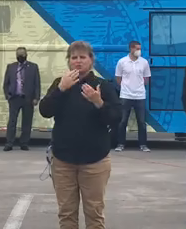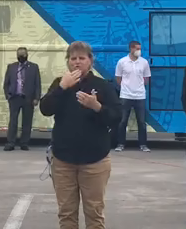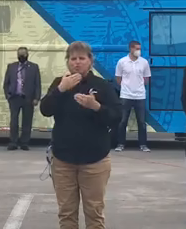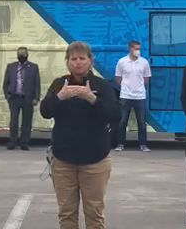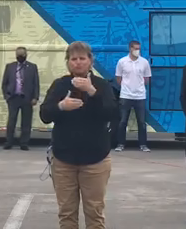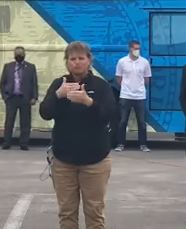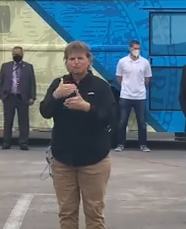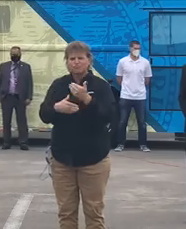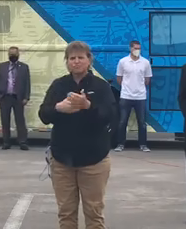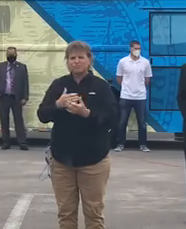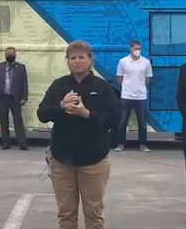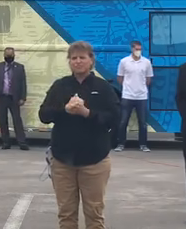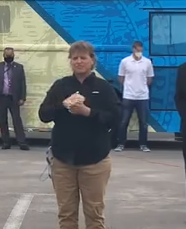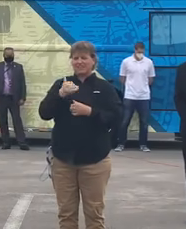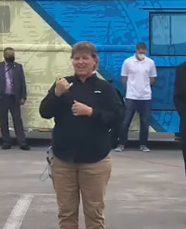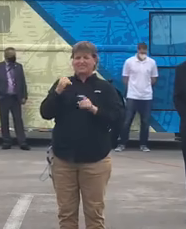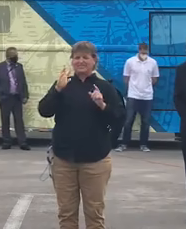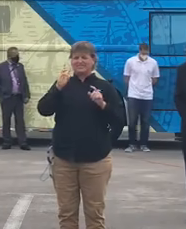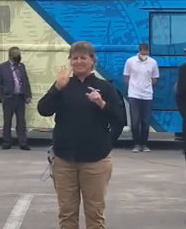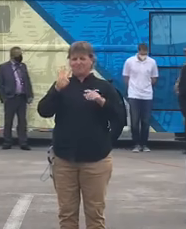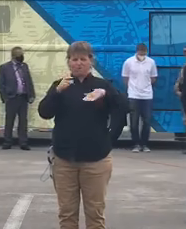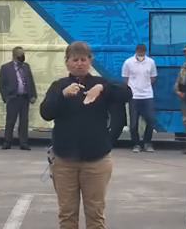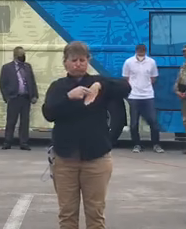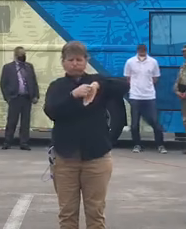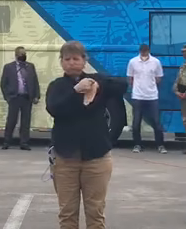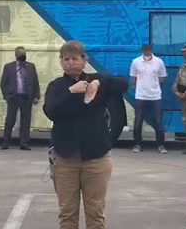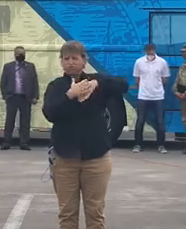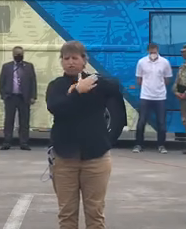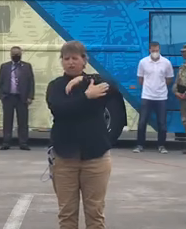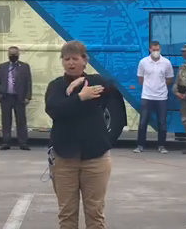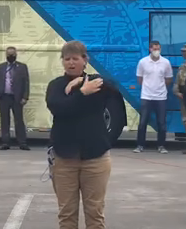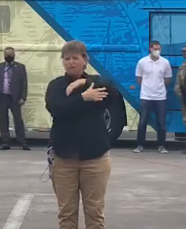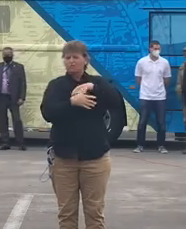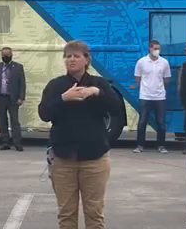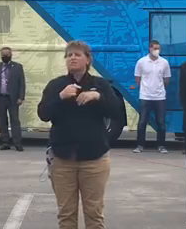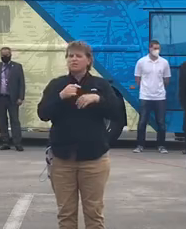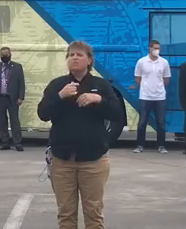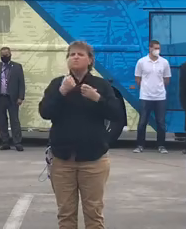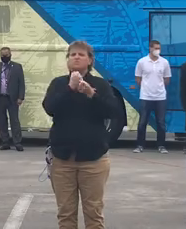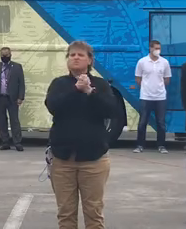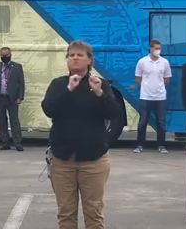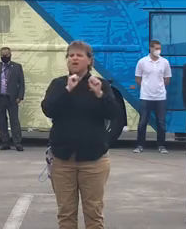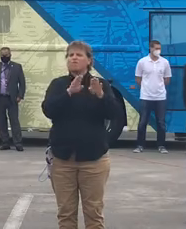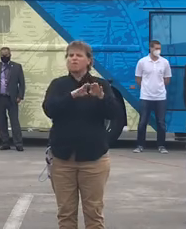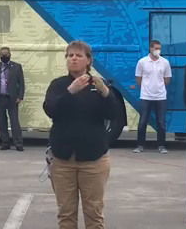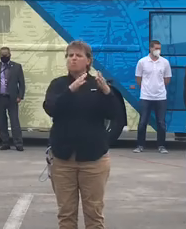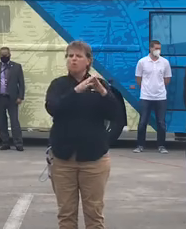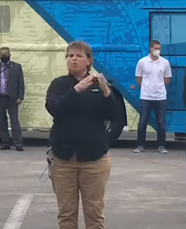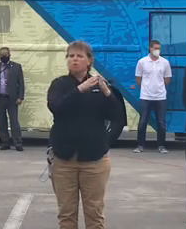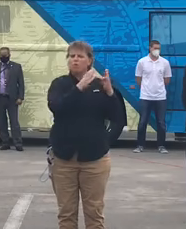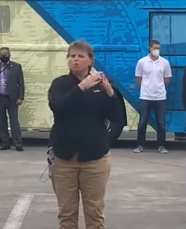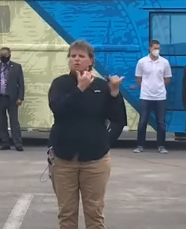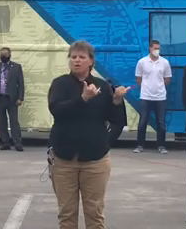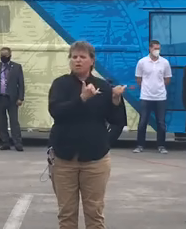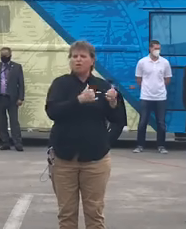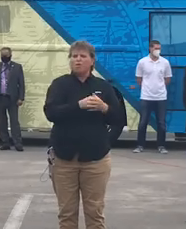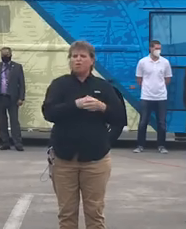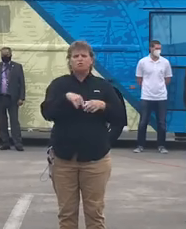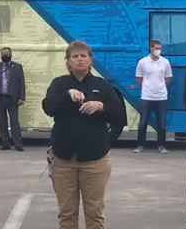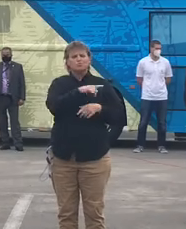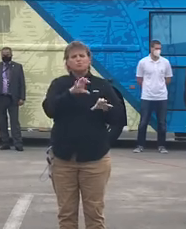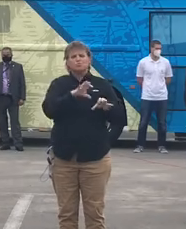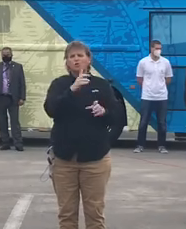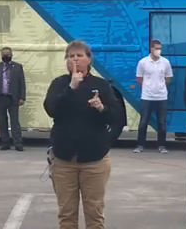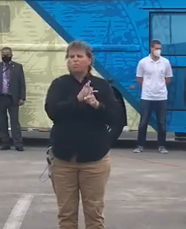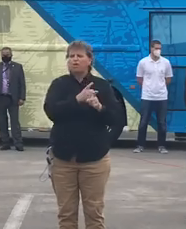were in really good shape relative to the predictions for sure, and I think they're approaching it in a very safe way. The